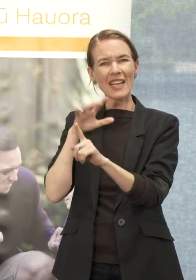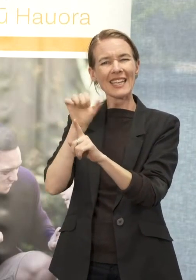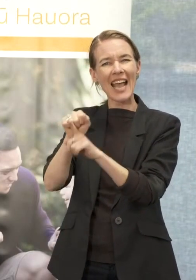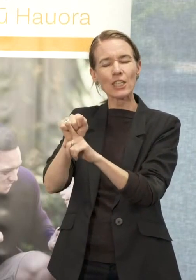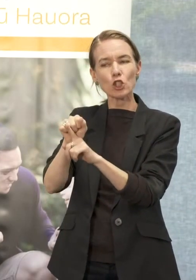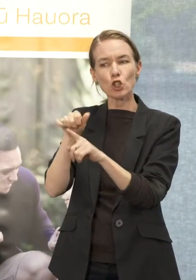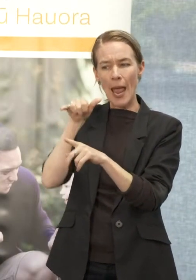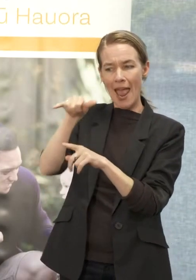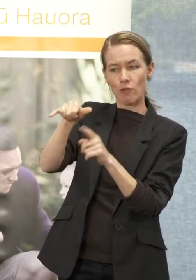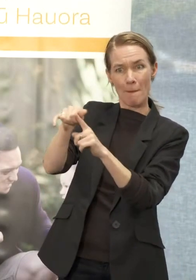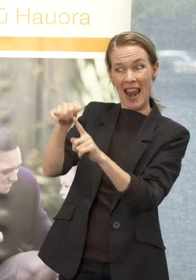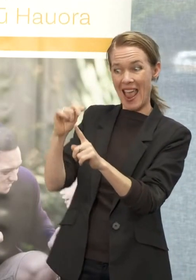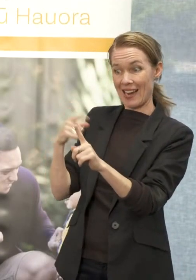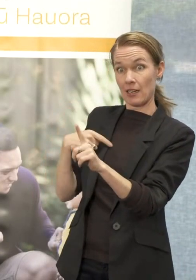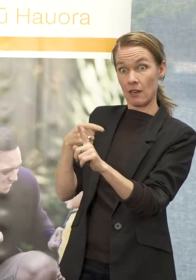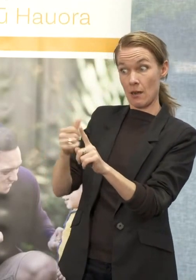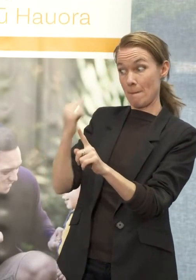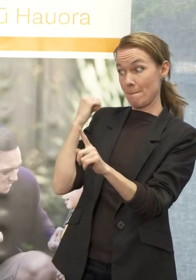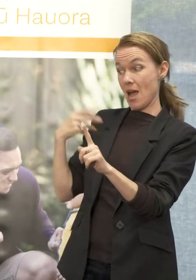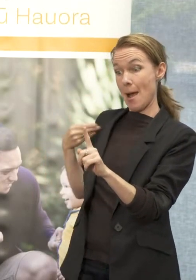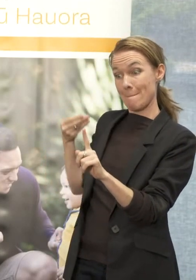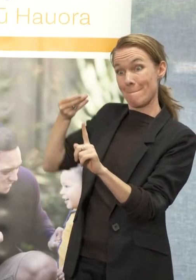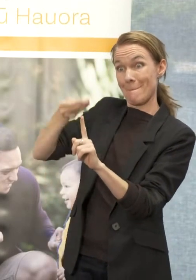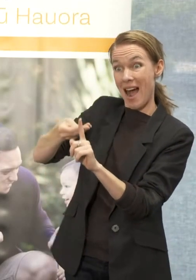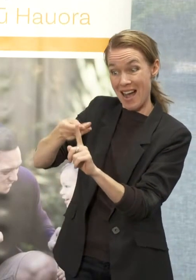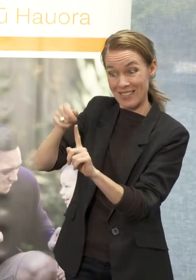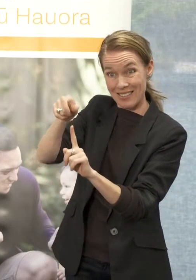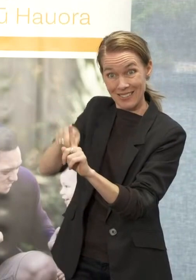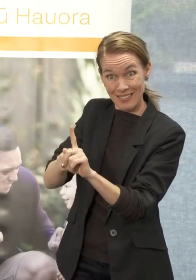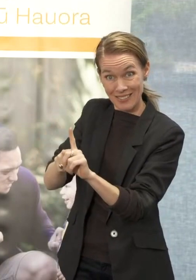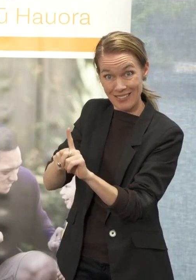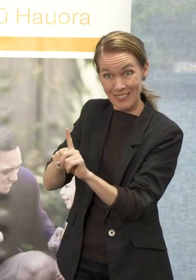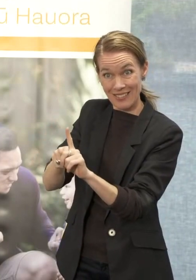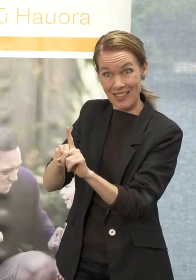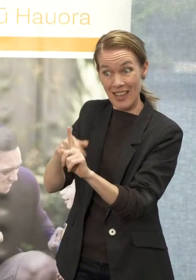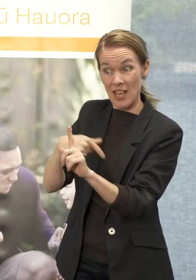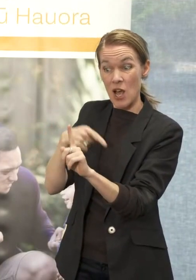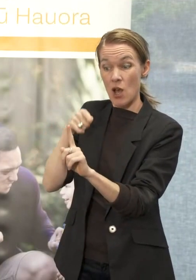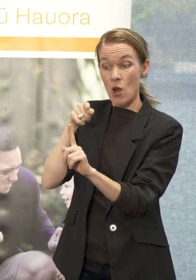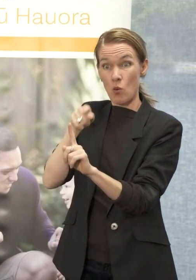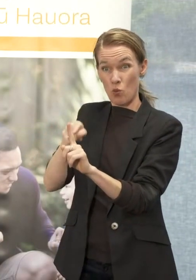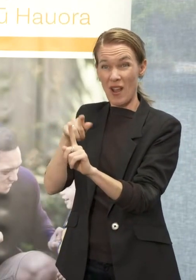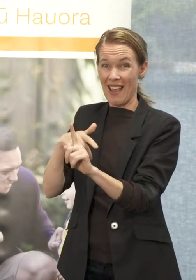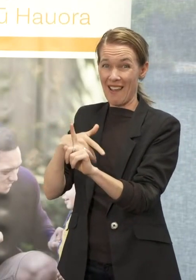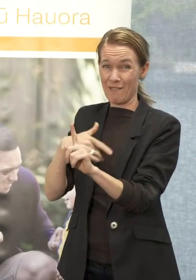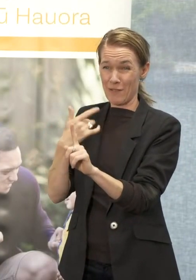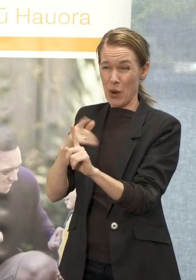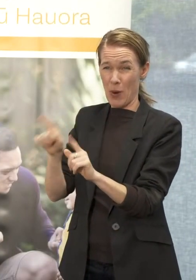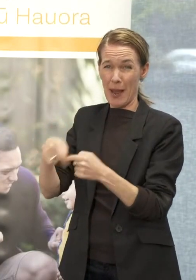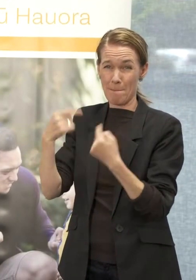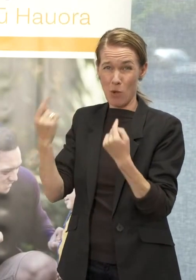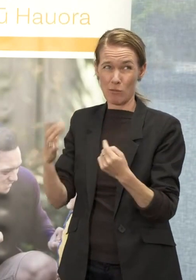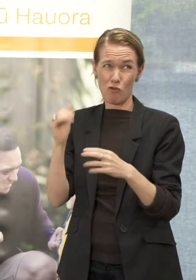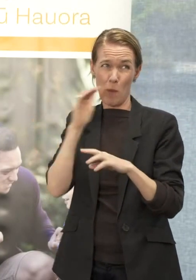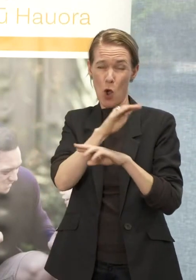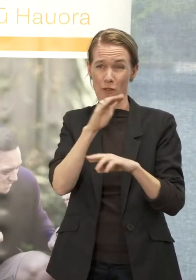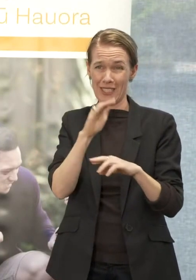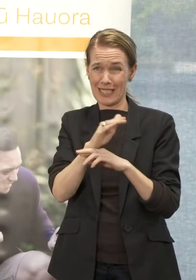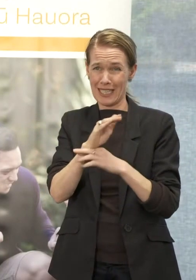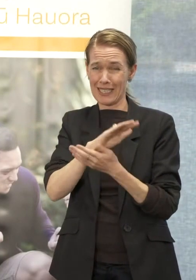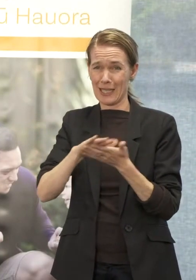that person had been infected before they came into New Zealand, it would have been 20 days, I think, as an incubation period, which would be